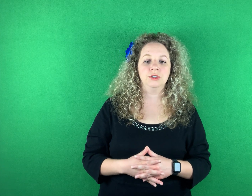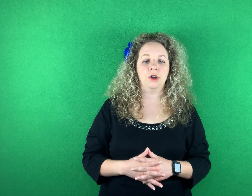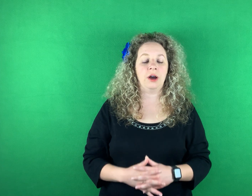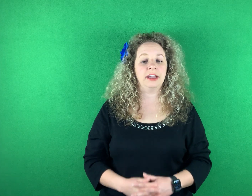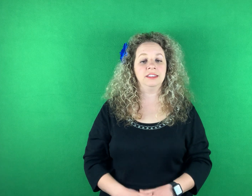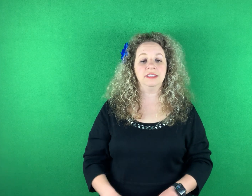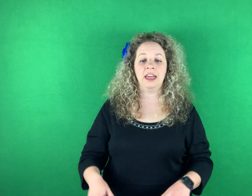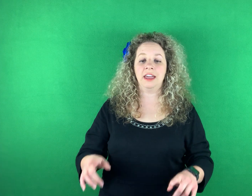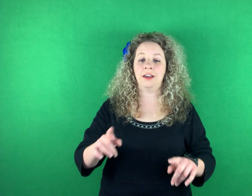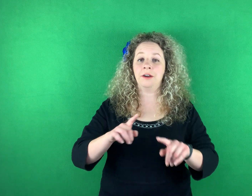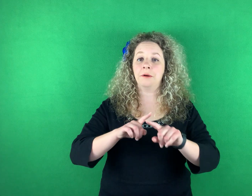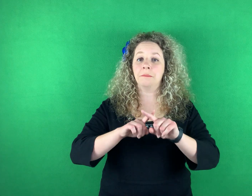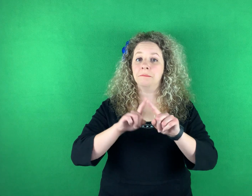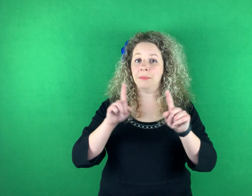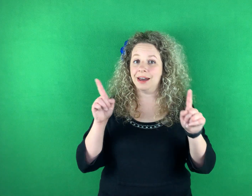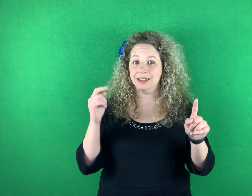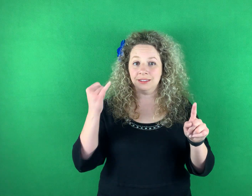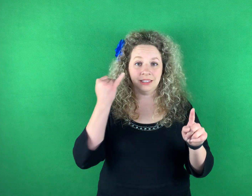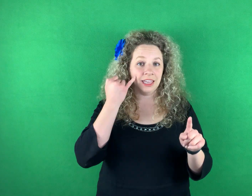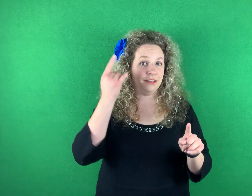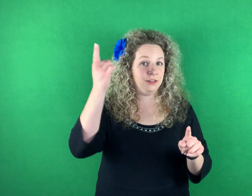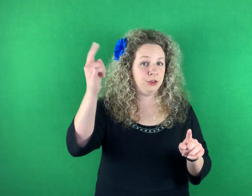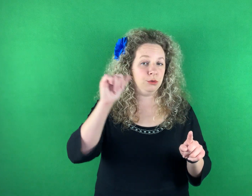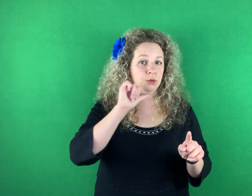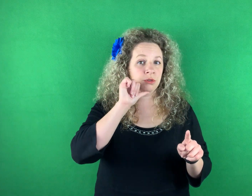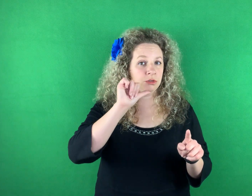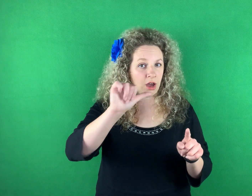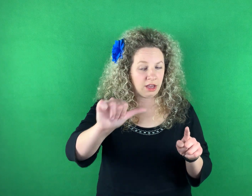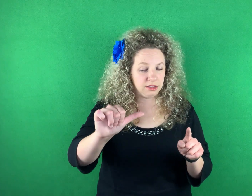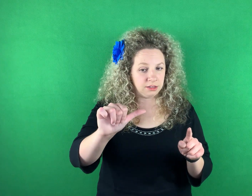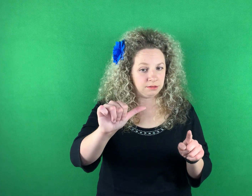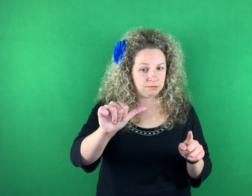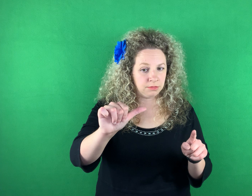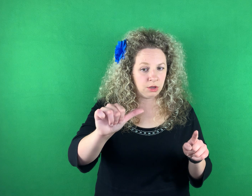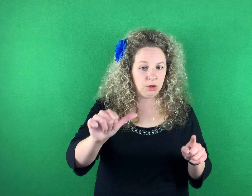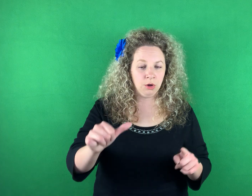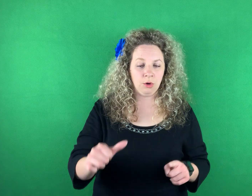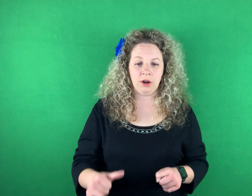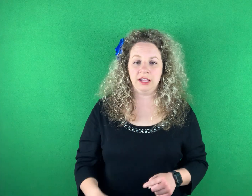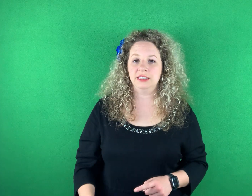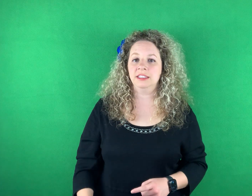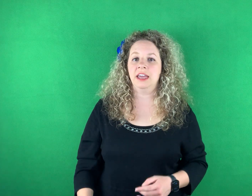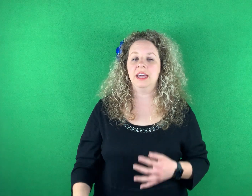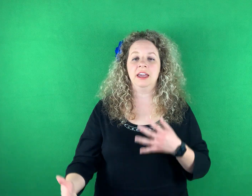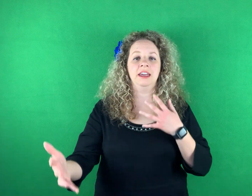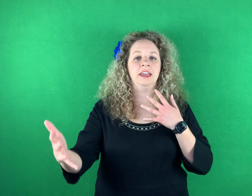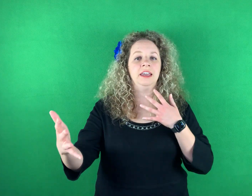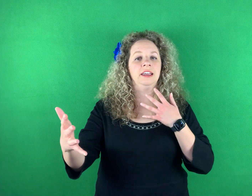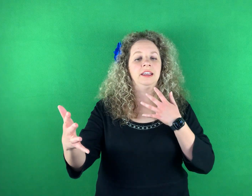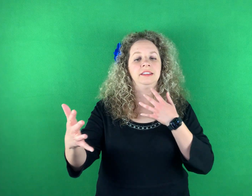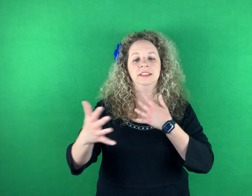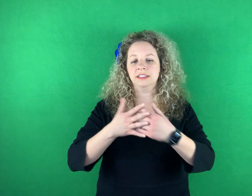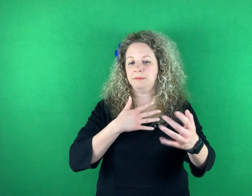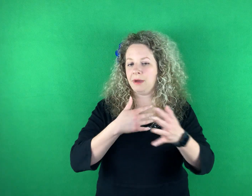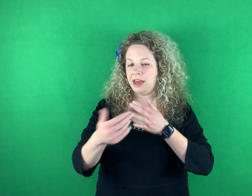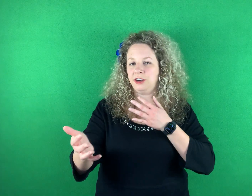so I could say, but if you not, or I could say, doesn't